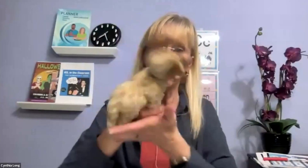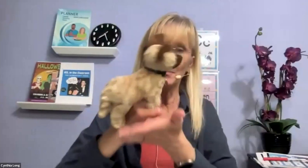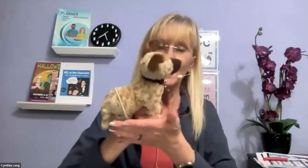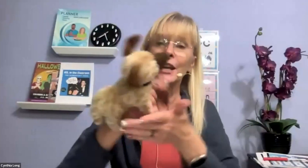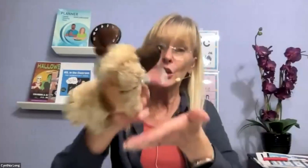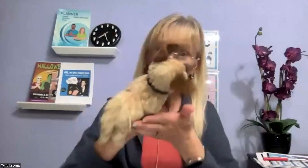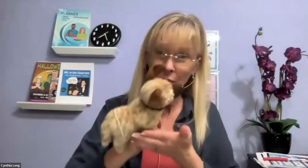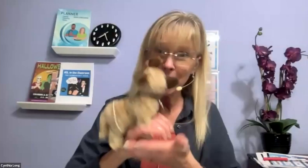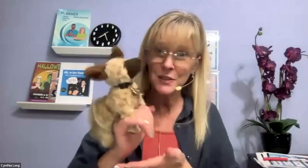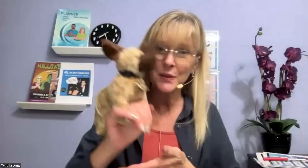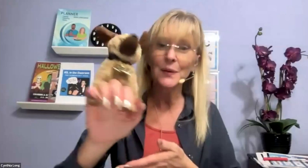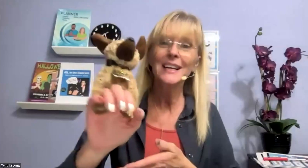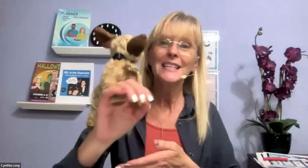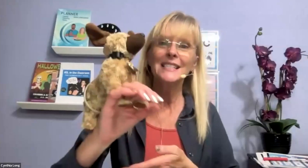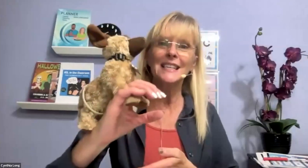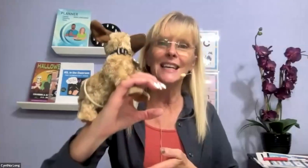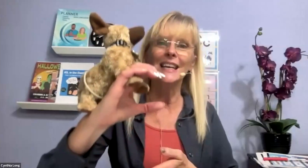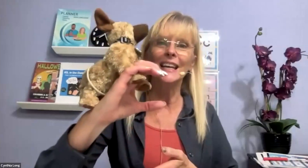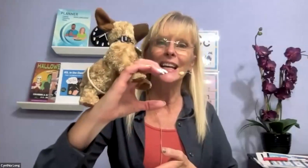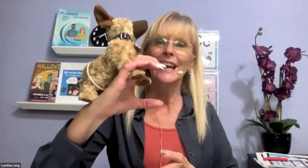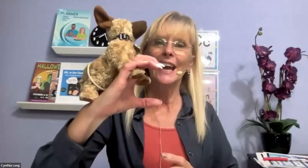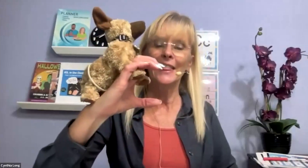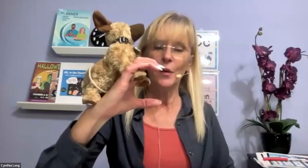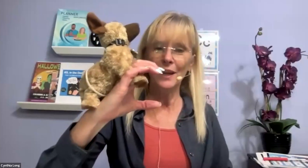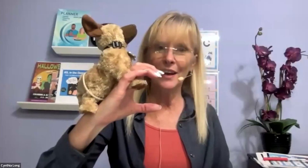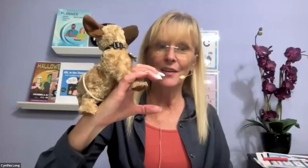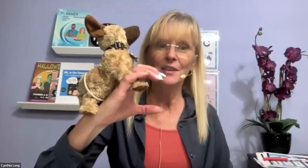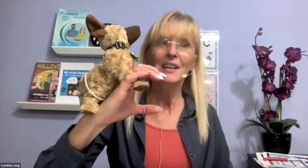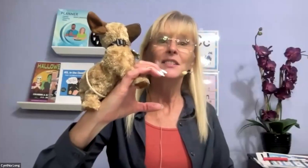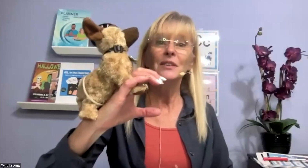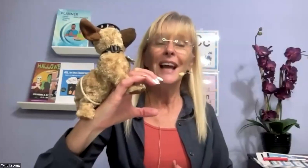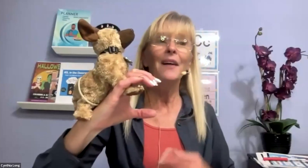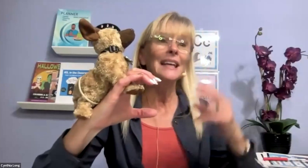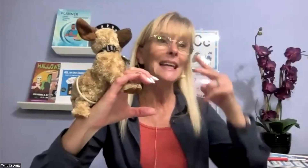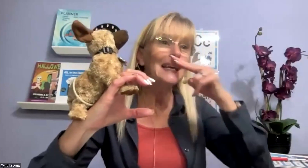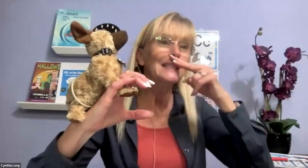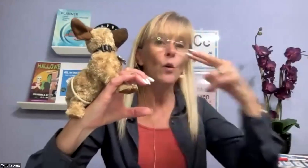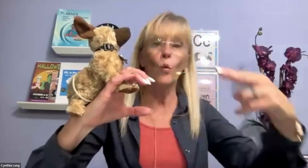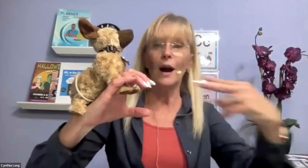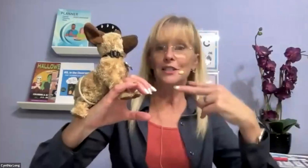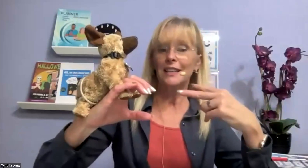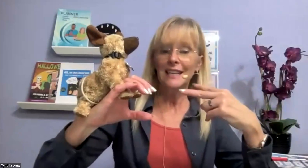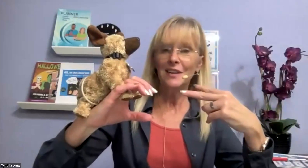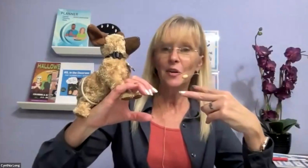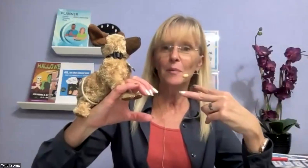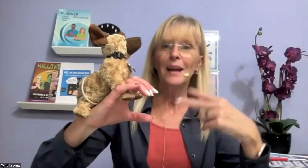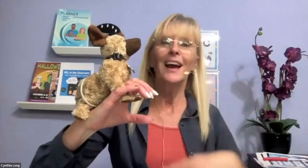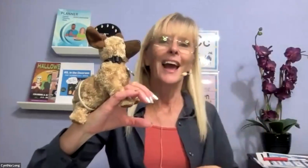helping me. Can you help me too? C. And there we go. So now the kids are watching him